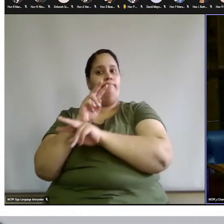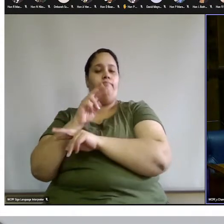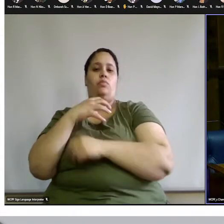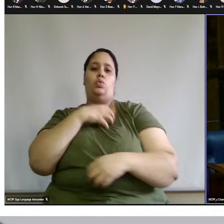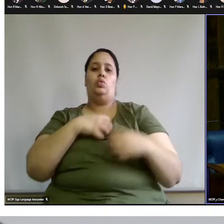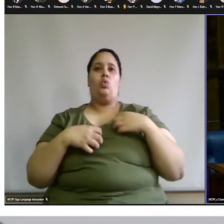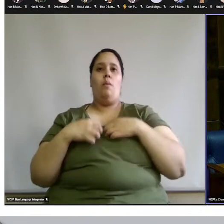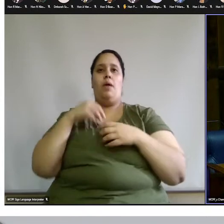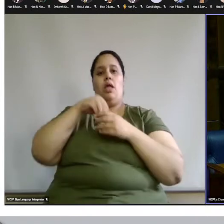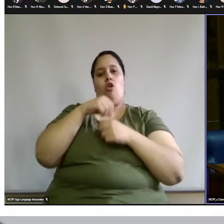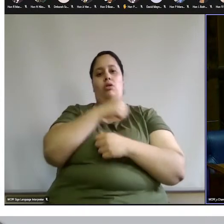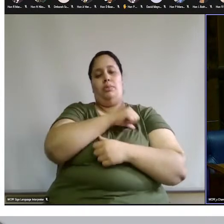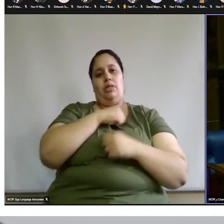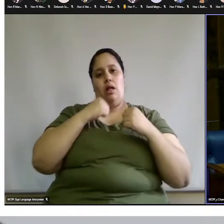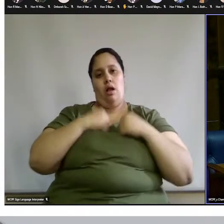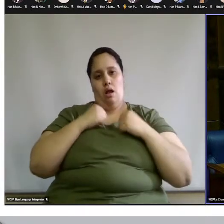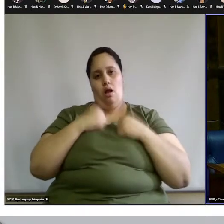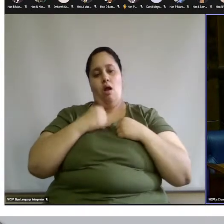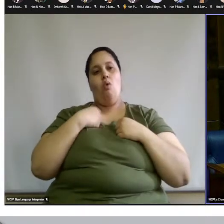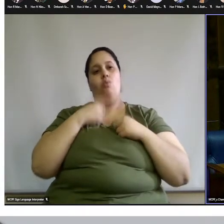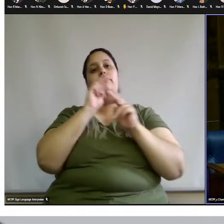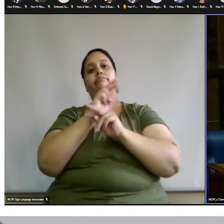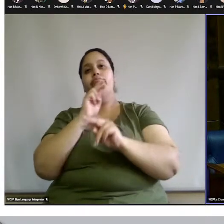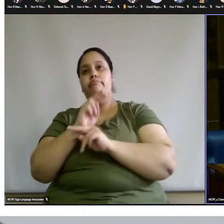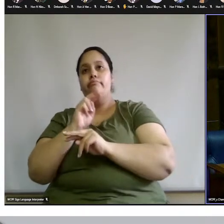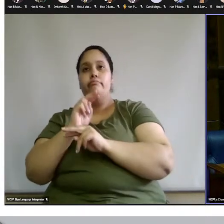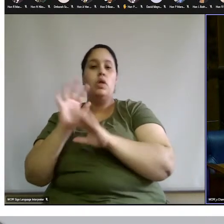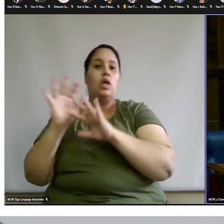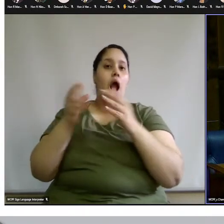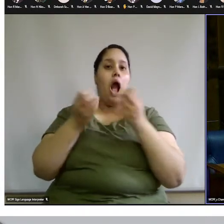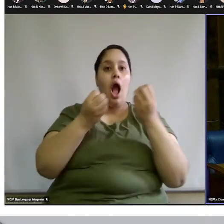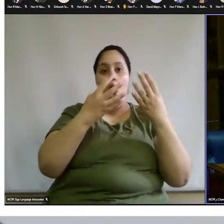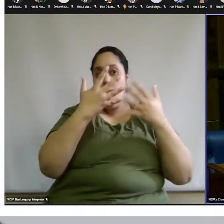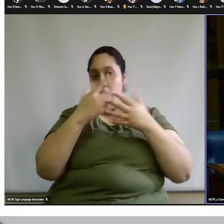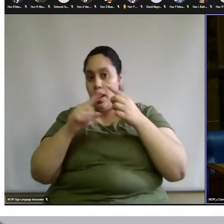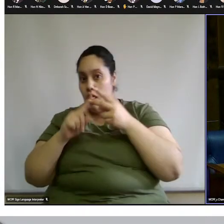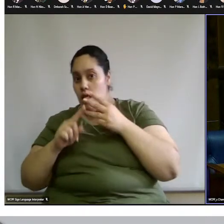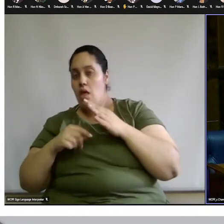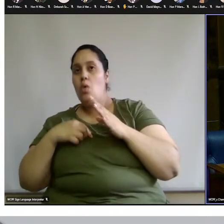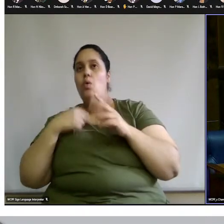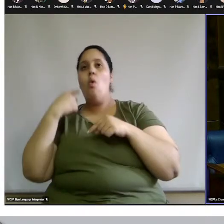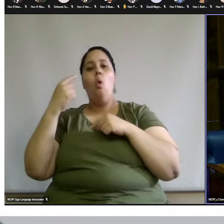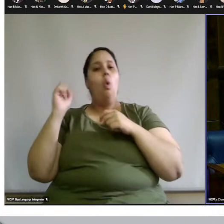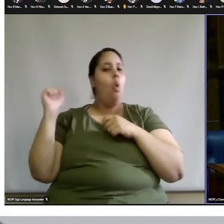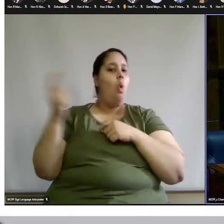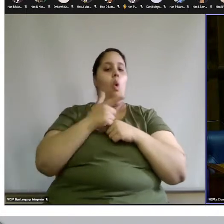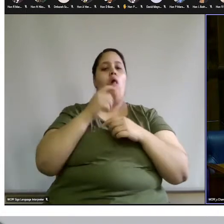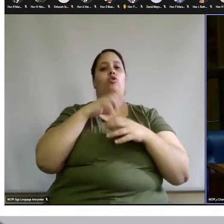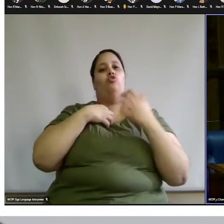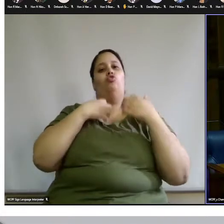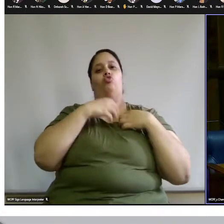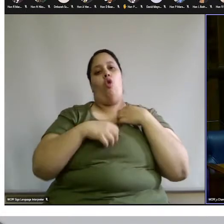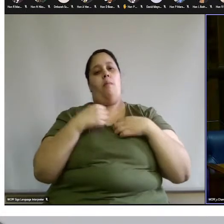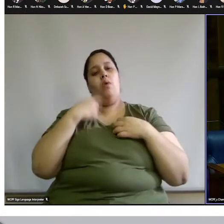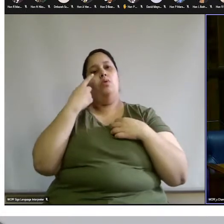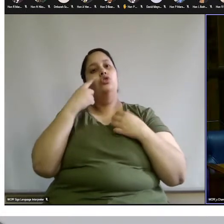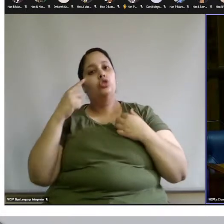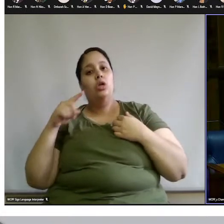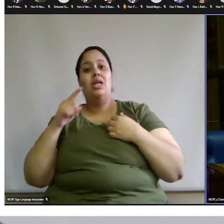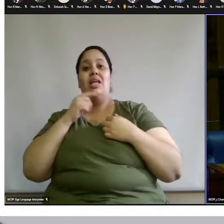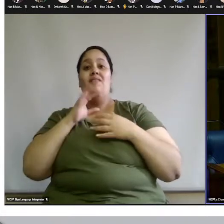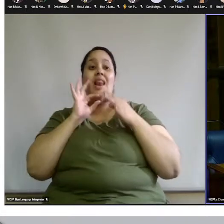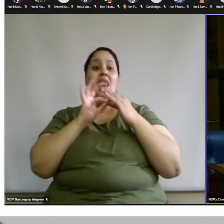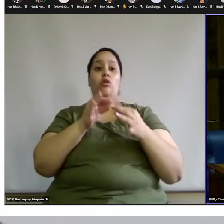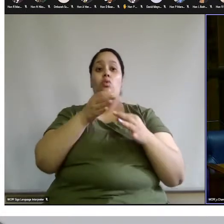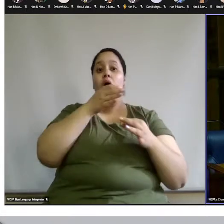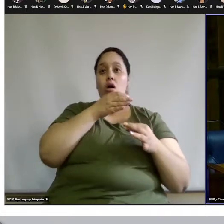hospitals. We measure it, and we measure it according to all cases of trauma, but obviously if there's alcohol-related trauma, that is also